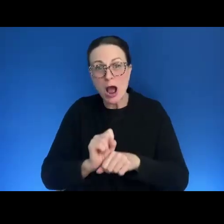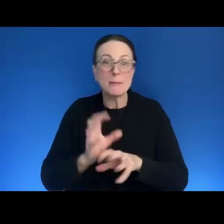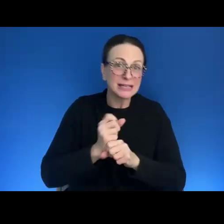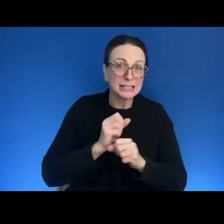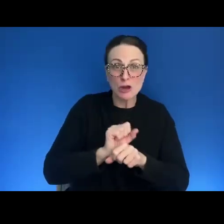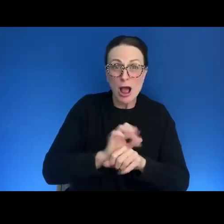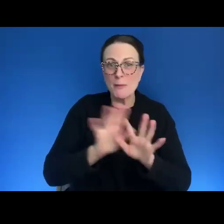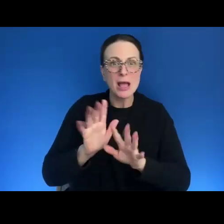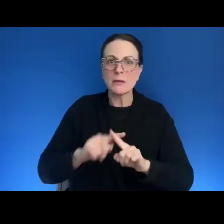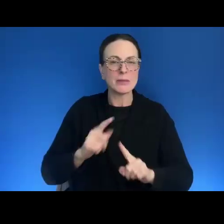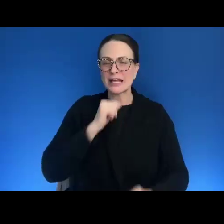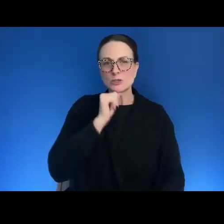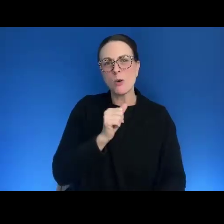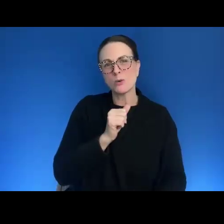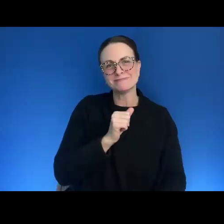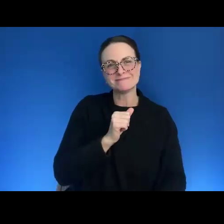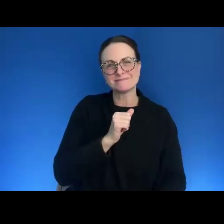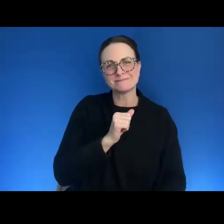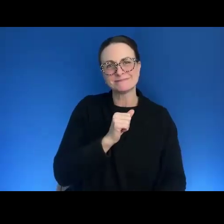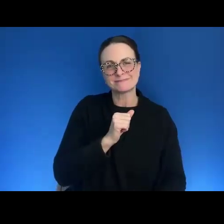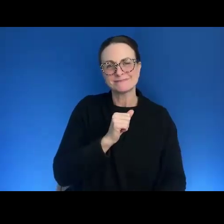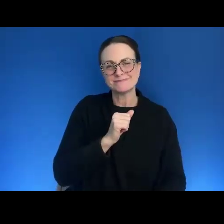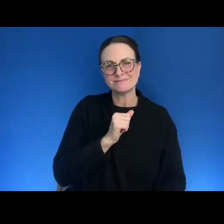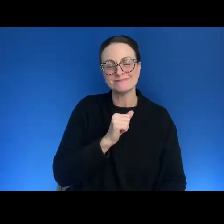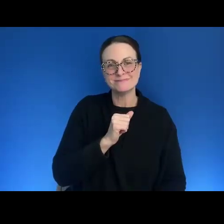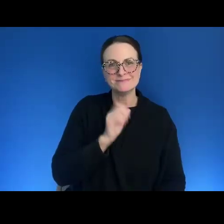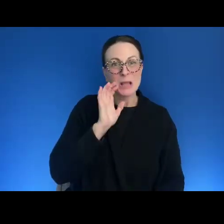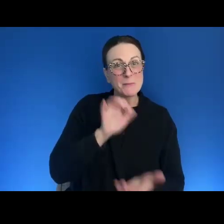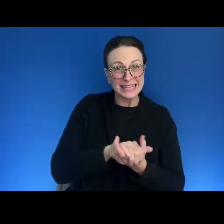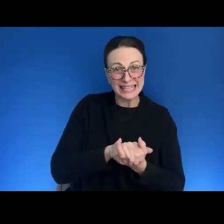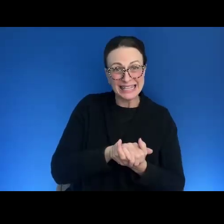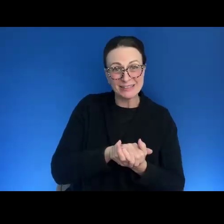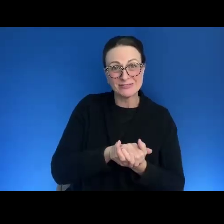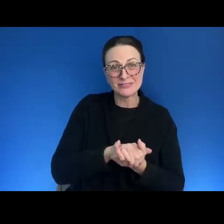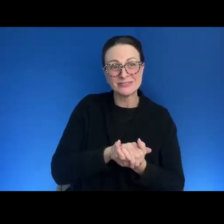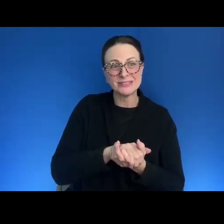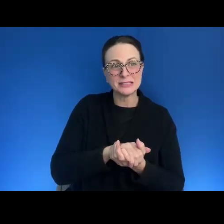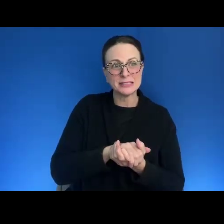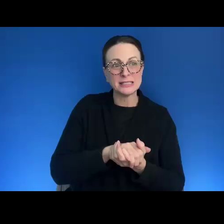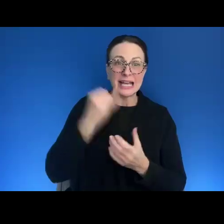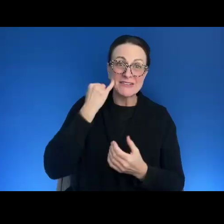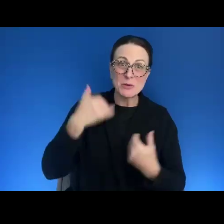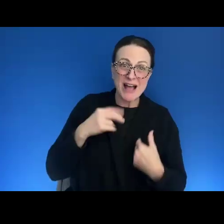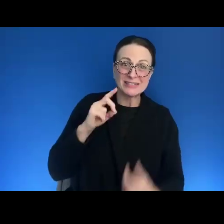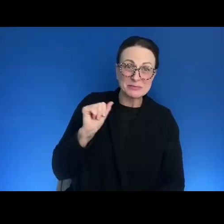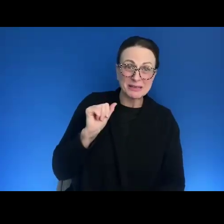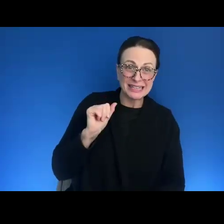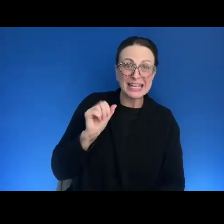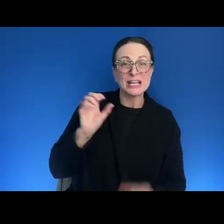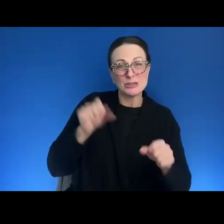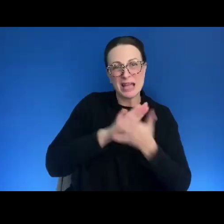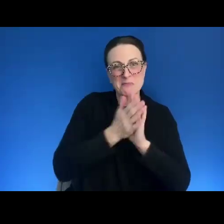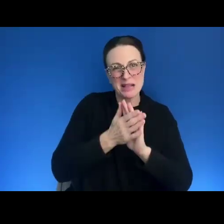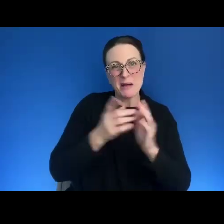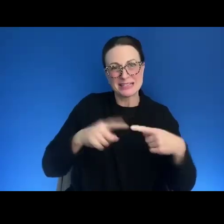job, but they don't necessarily believe that if you have a disability, you can become